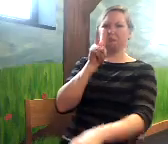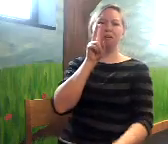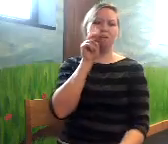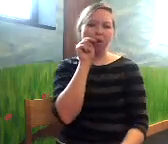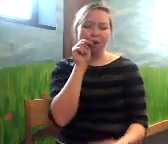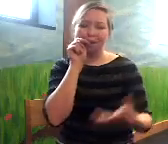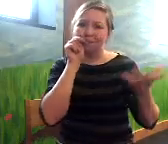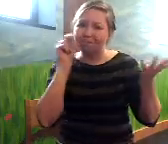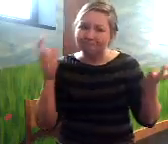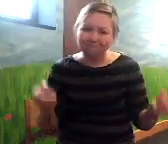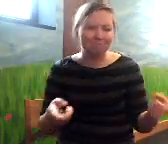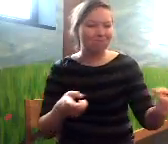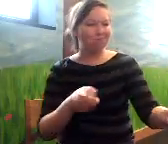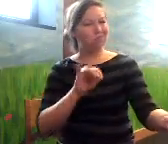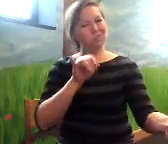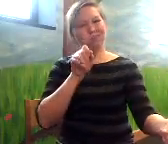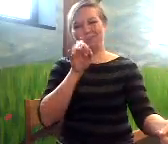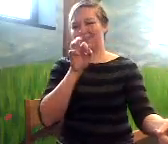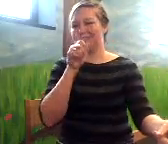in what I call the blank check